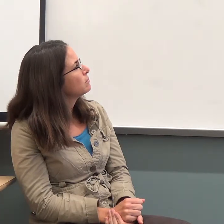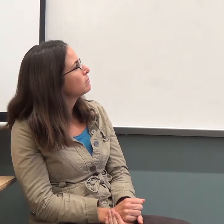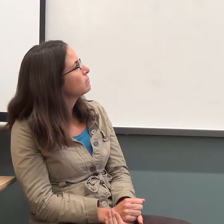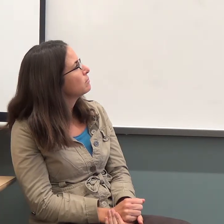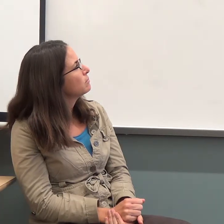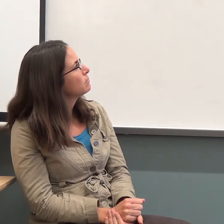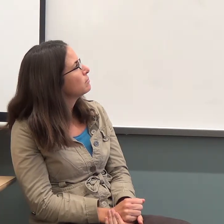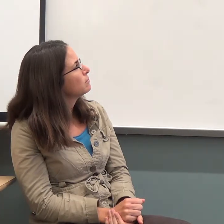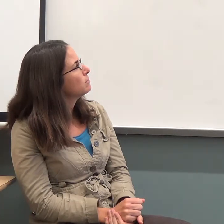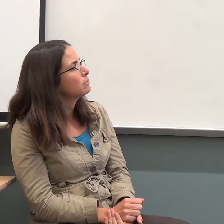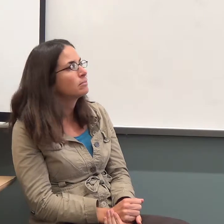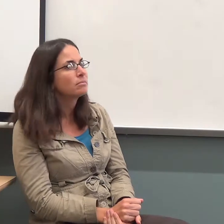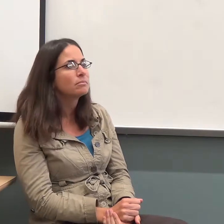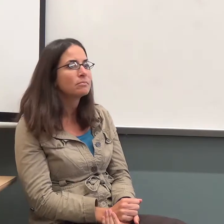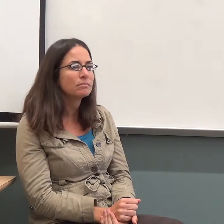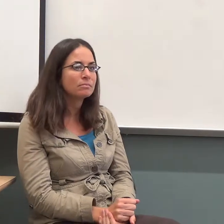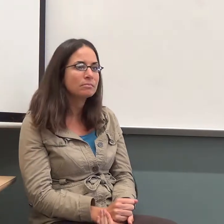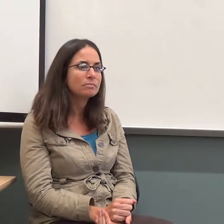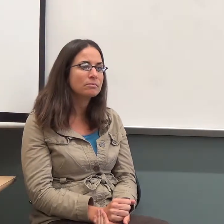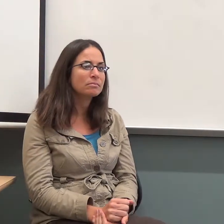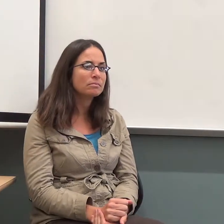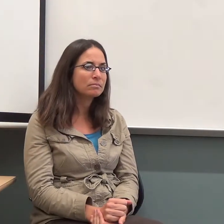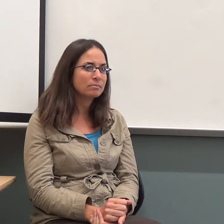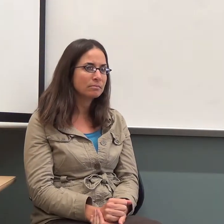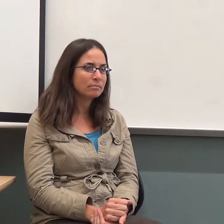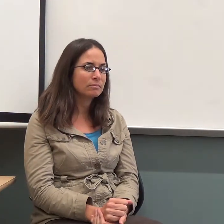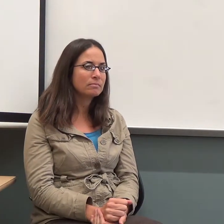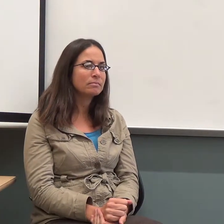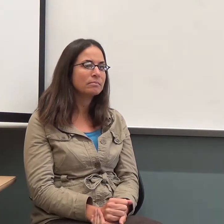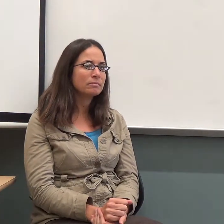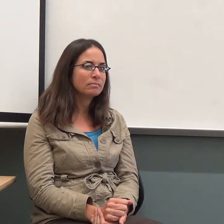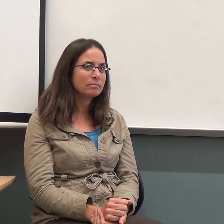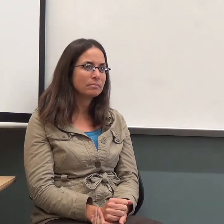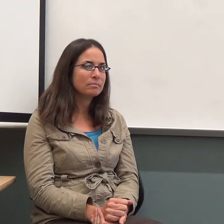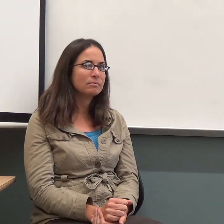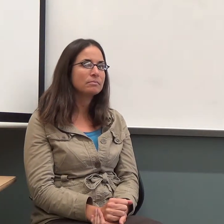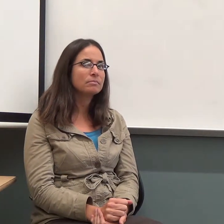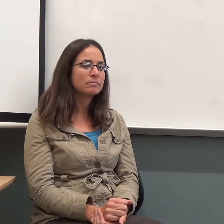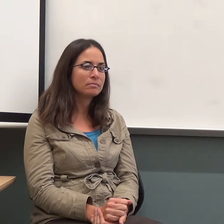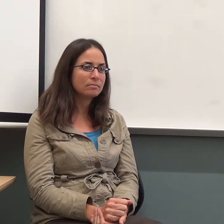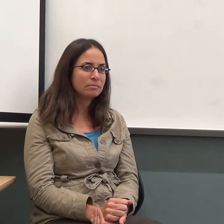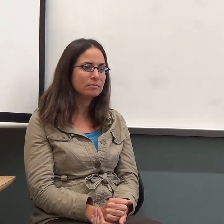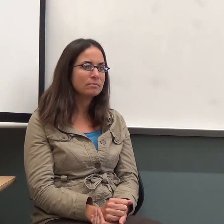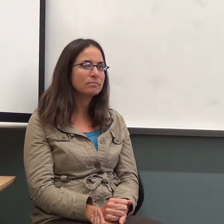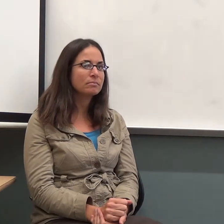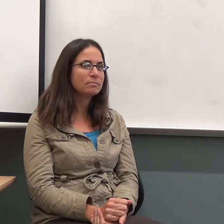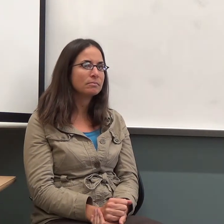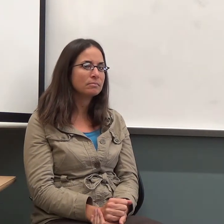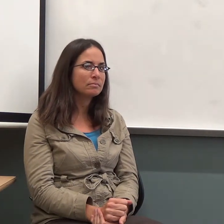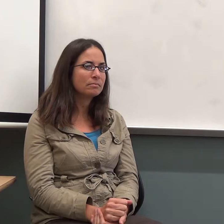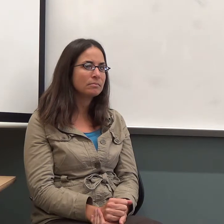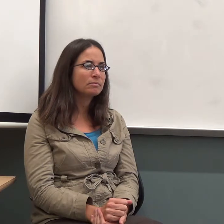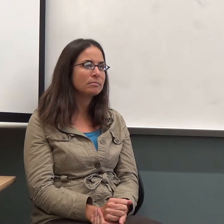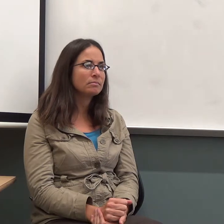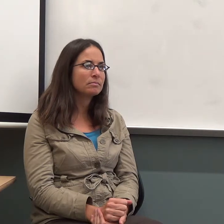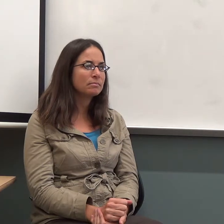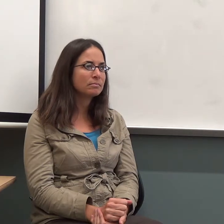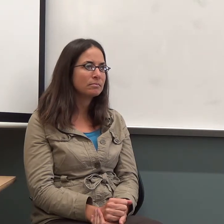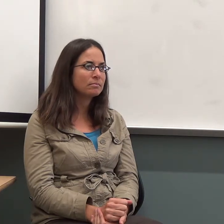oh yeah, not telling somebody that you that already knows the following information, right? Just telling them something that that they don't know too much about. Yes.